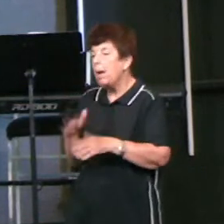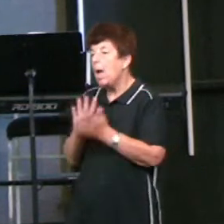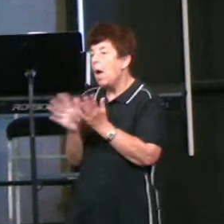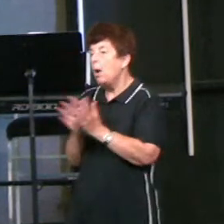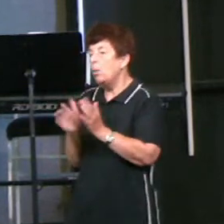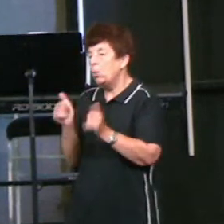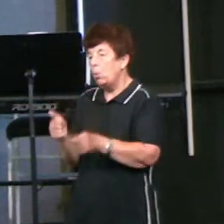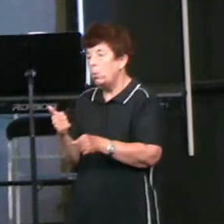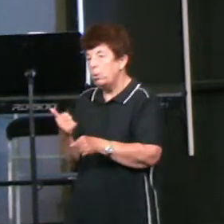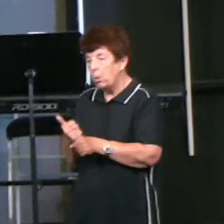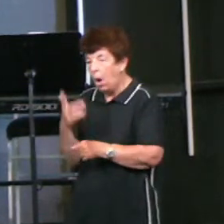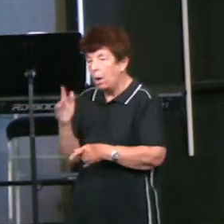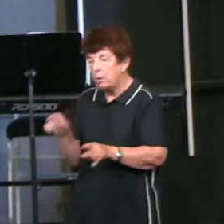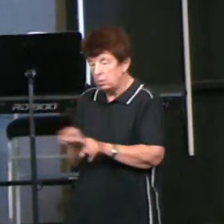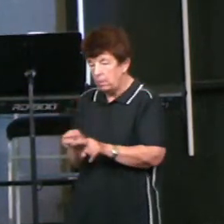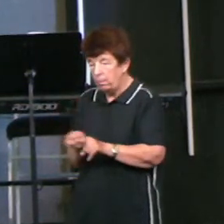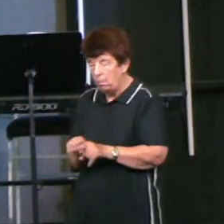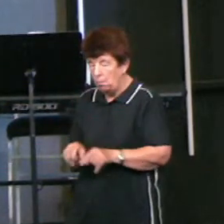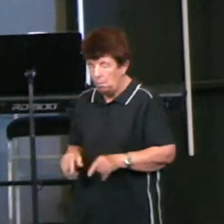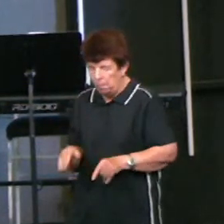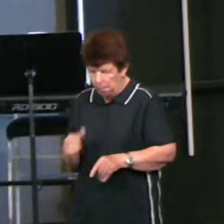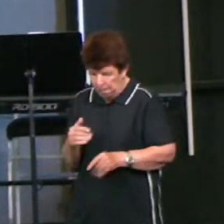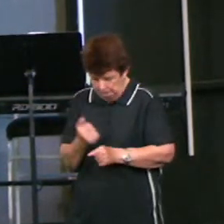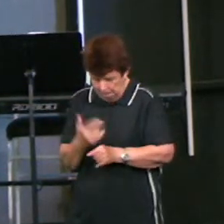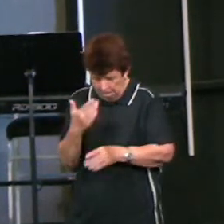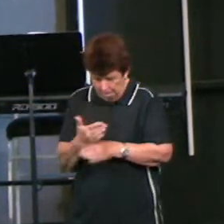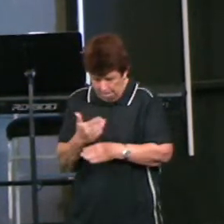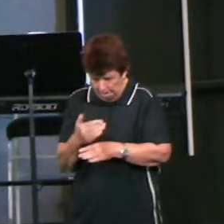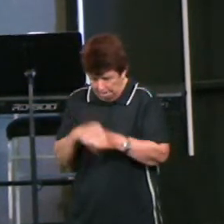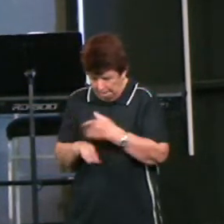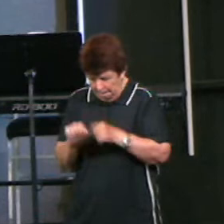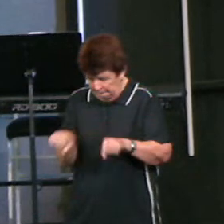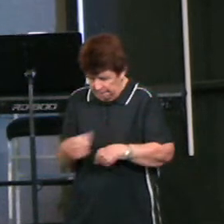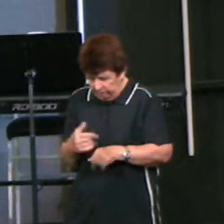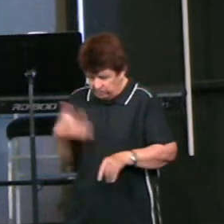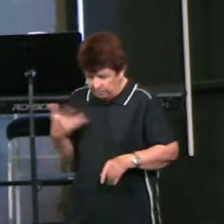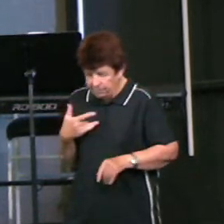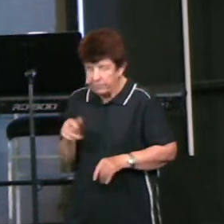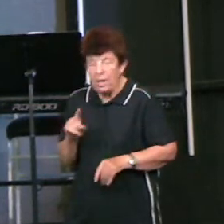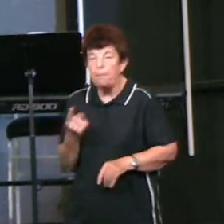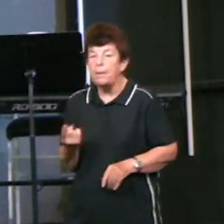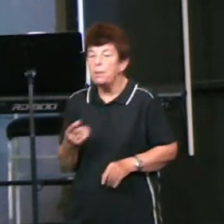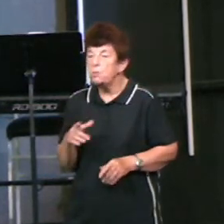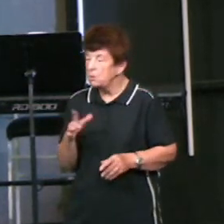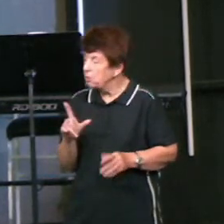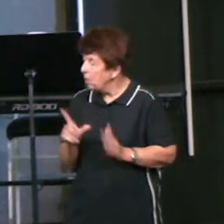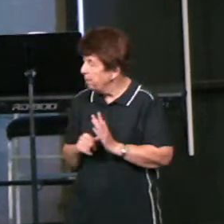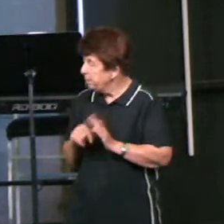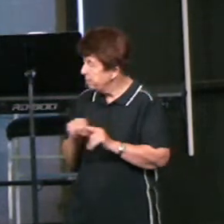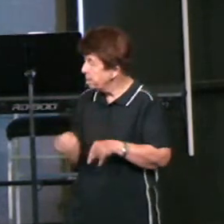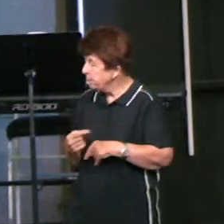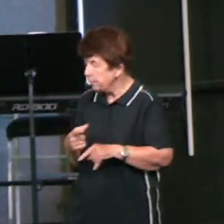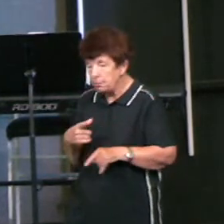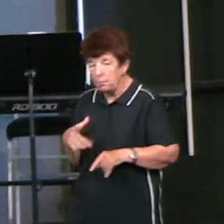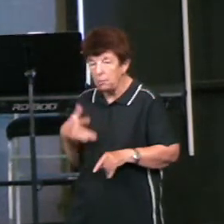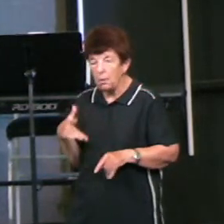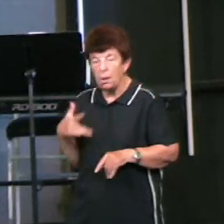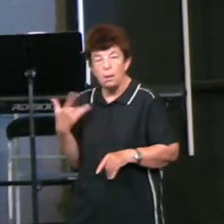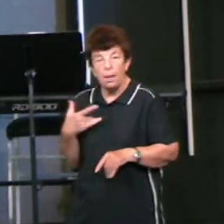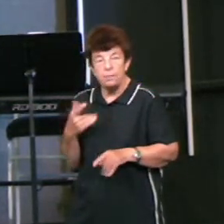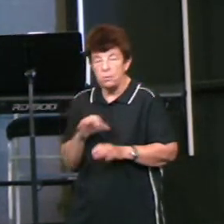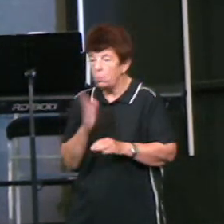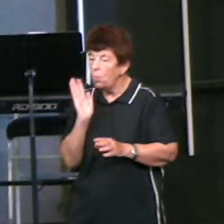that God is at work in our lives. And that's fantastic. But I want to remind us all that there was a point in our lives where we weren't